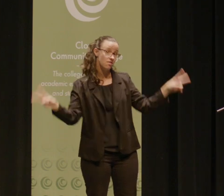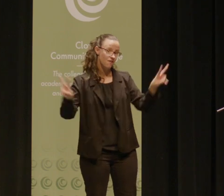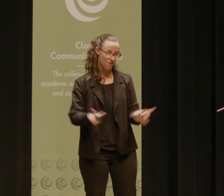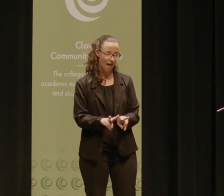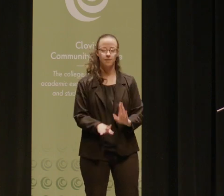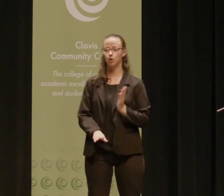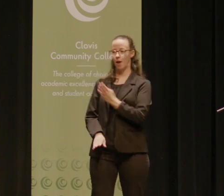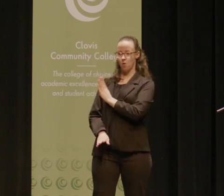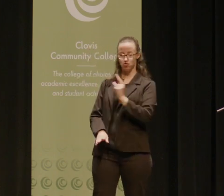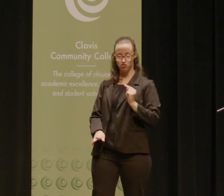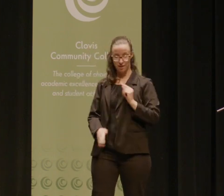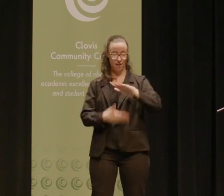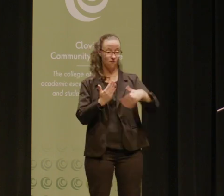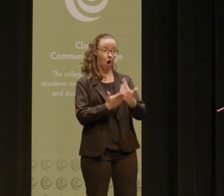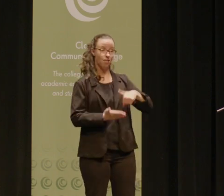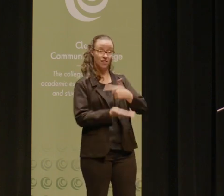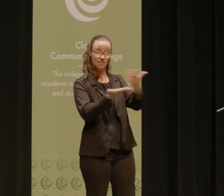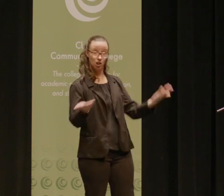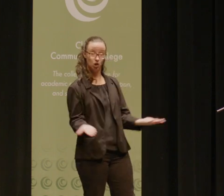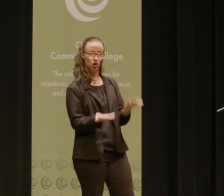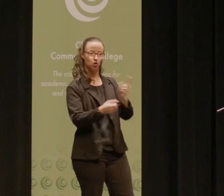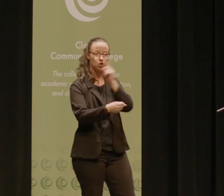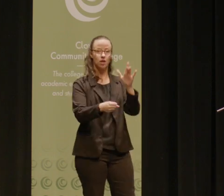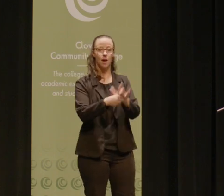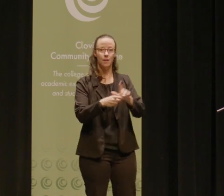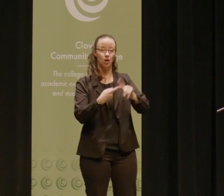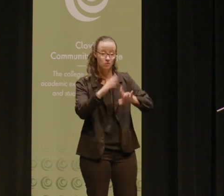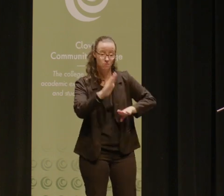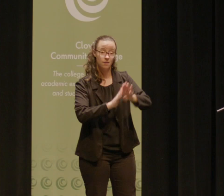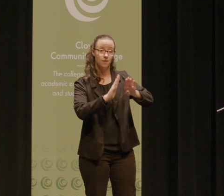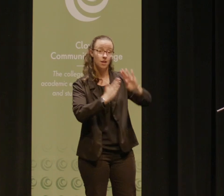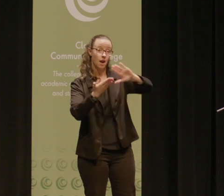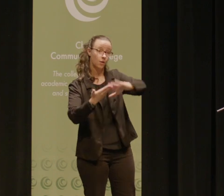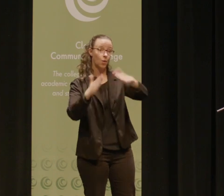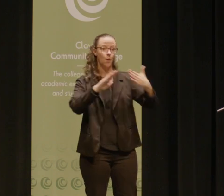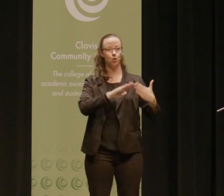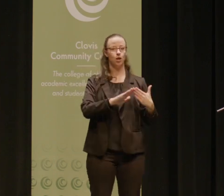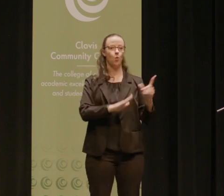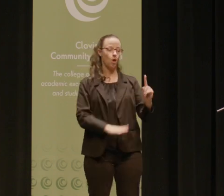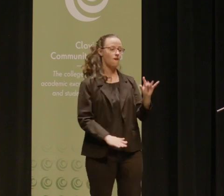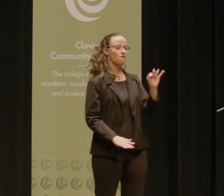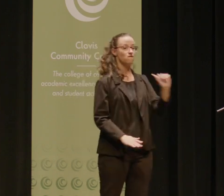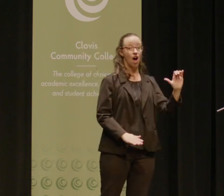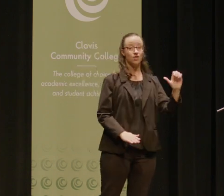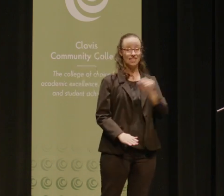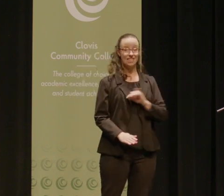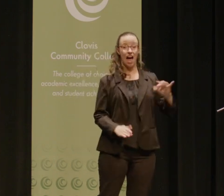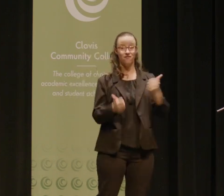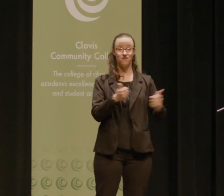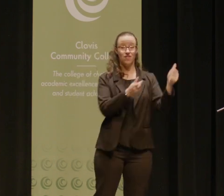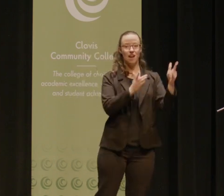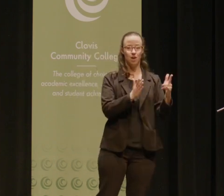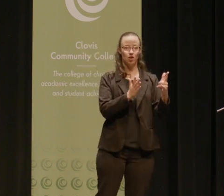our trustees and all of us here are committed to building a community where faculty and staff and administrators